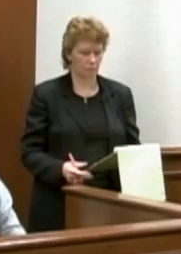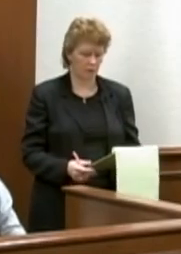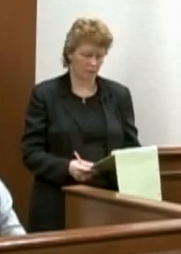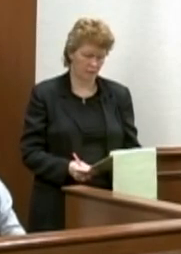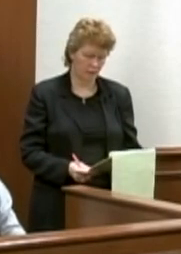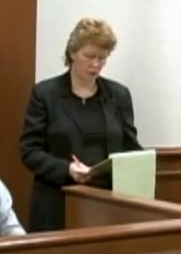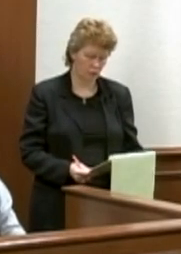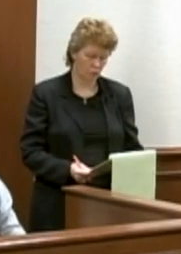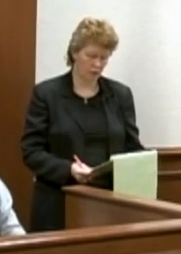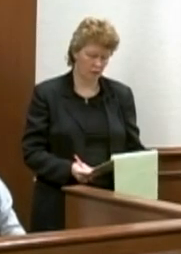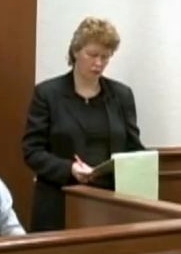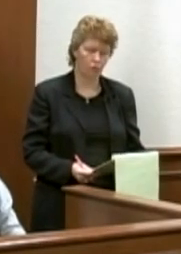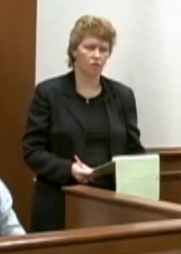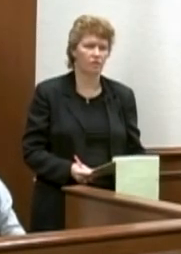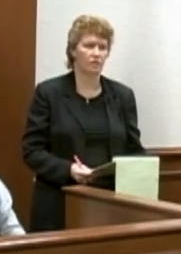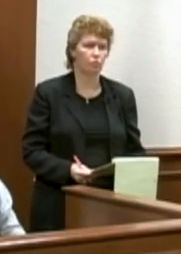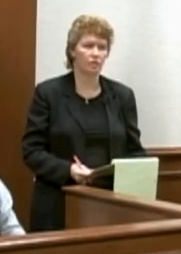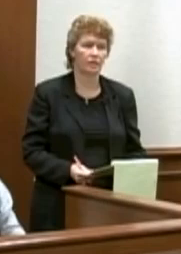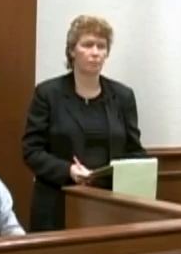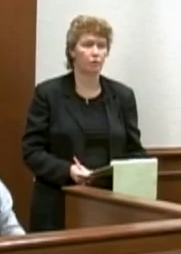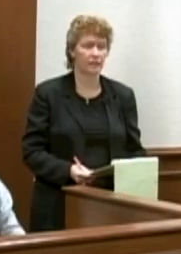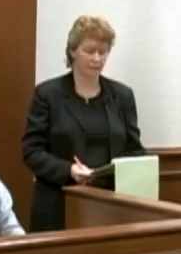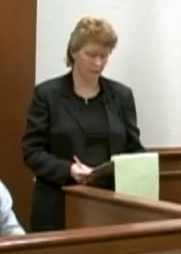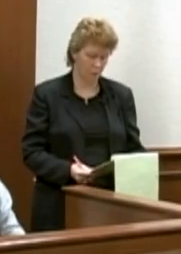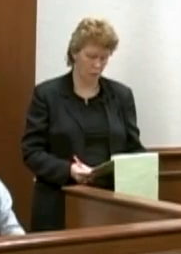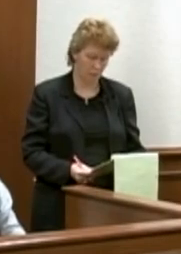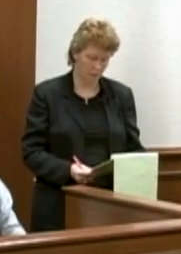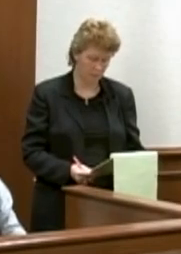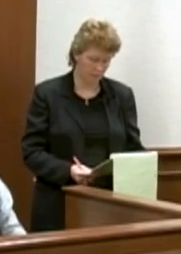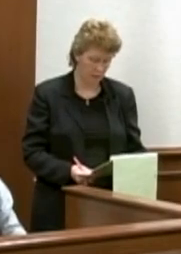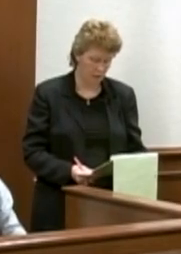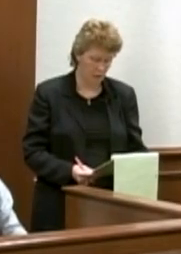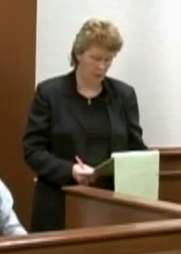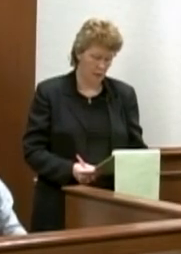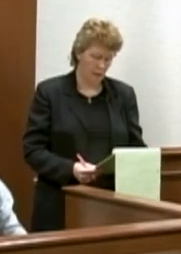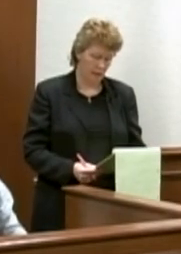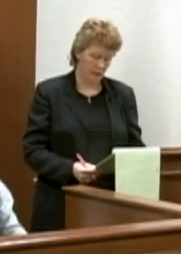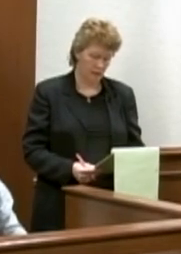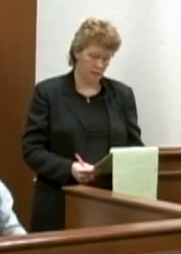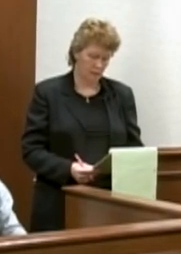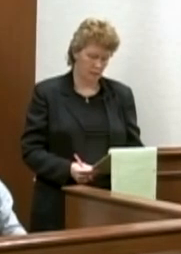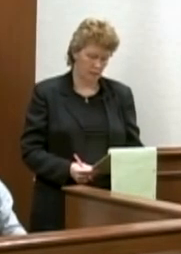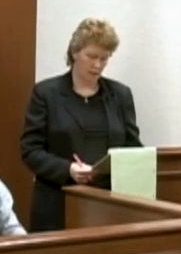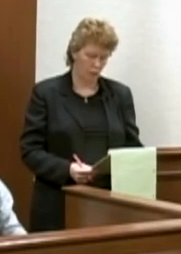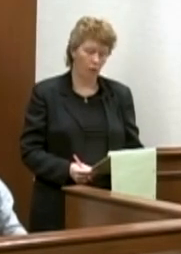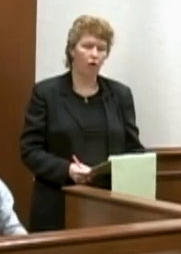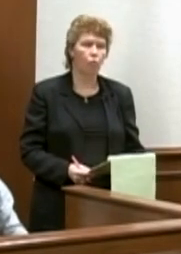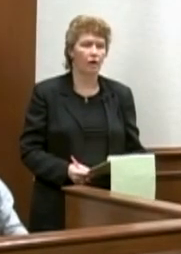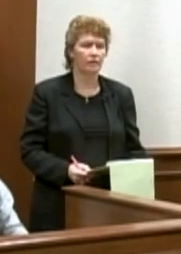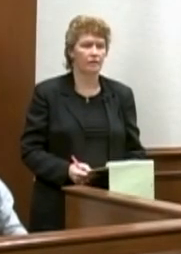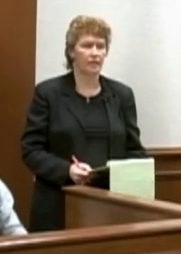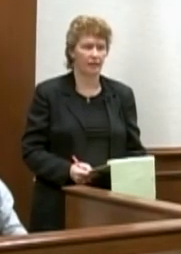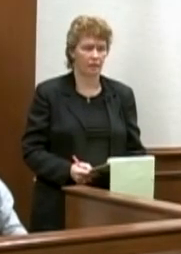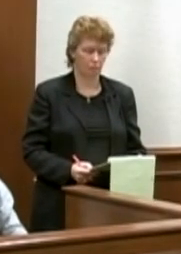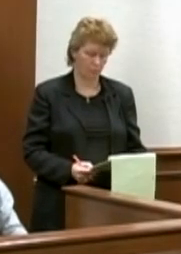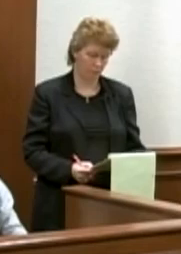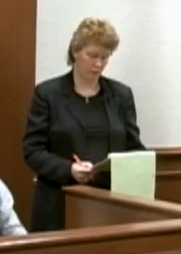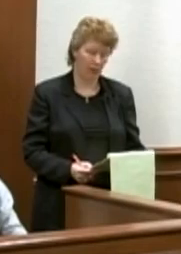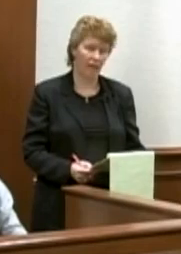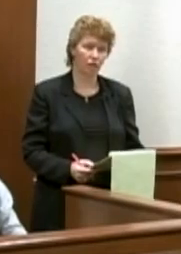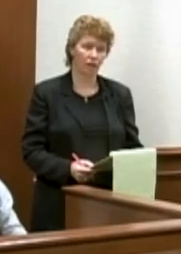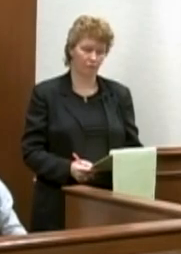Sarah talked to me and said that she was just interested in protecting the property, and that Will wanted to take